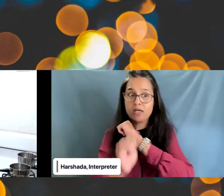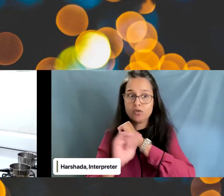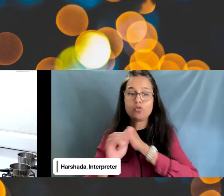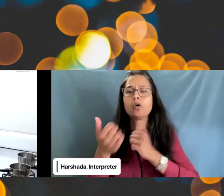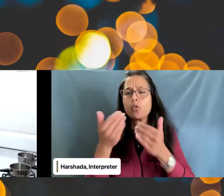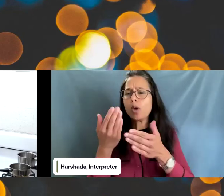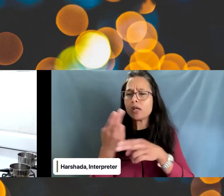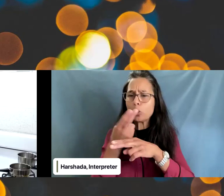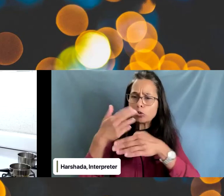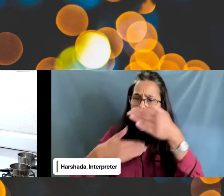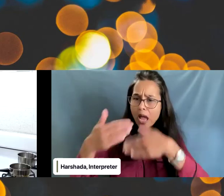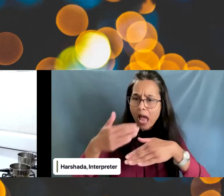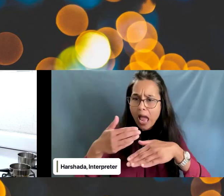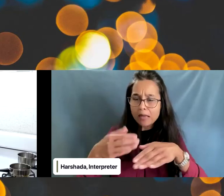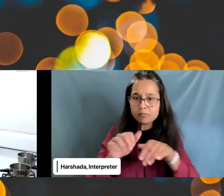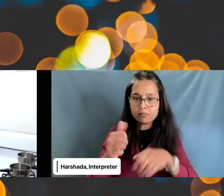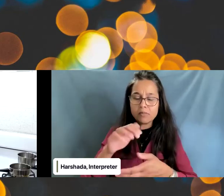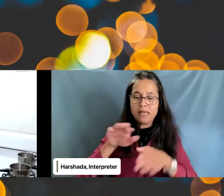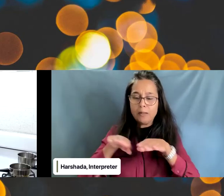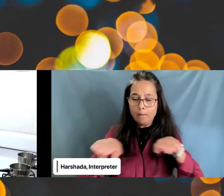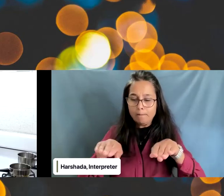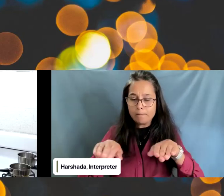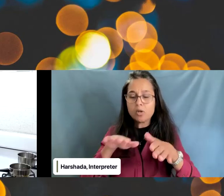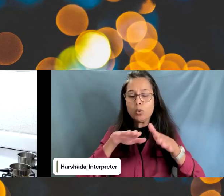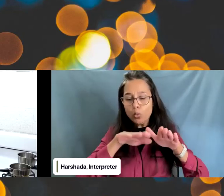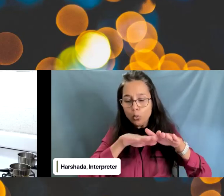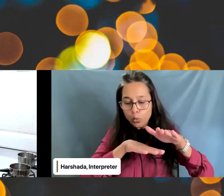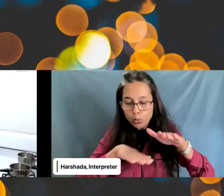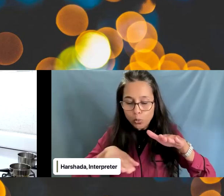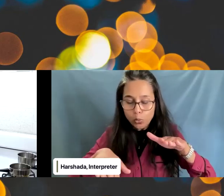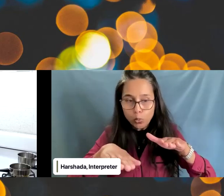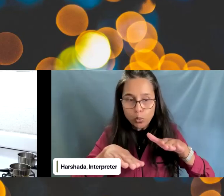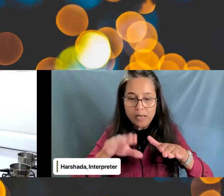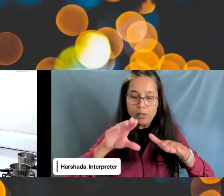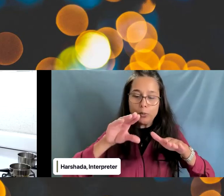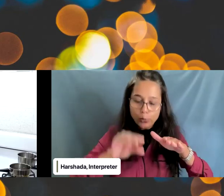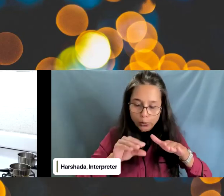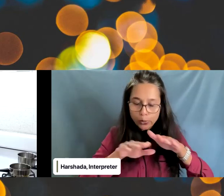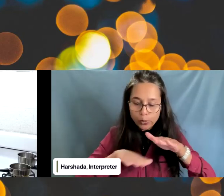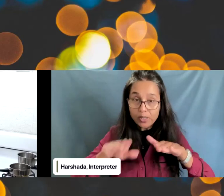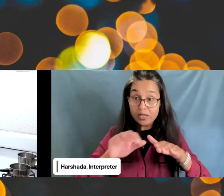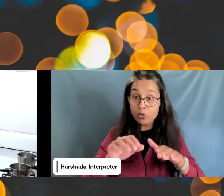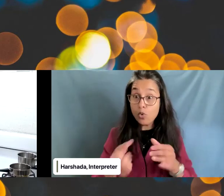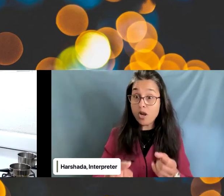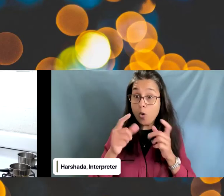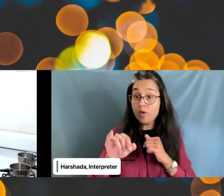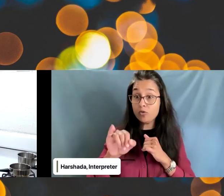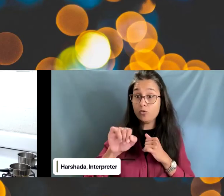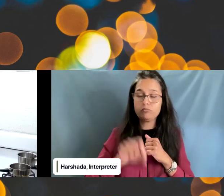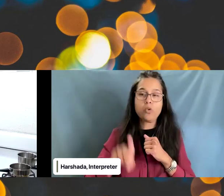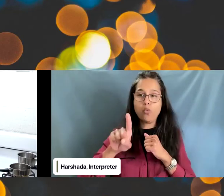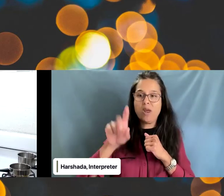it at the bottom and then press against the sides to have about a height of about 1 inch on each side evenly.